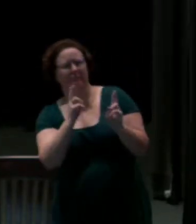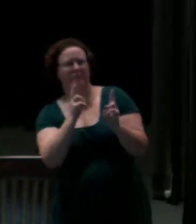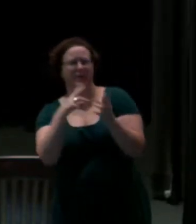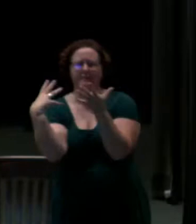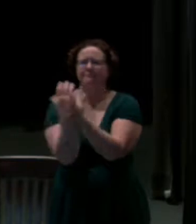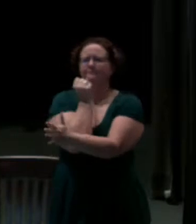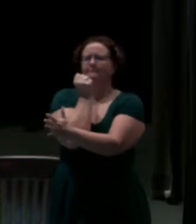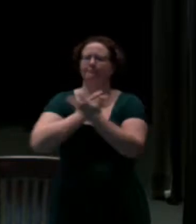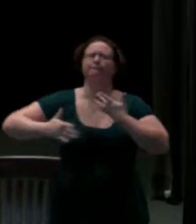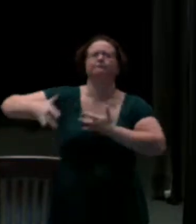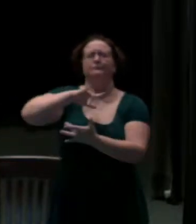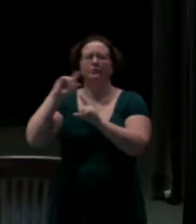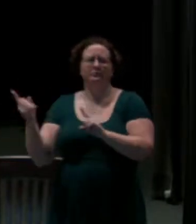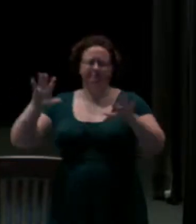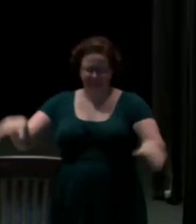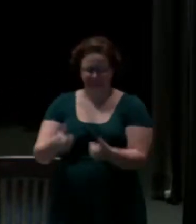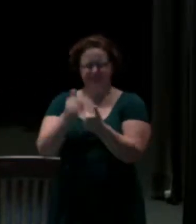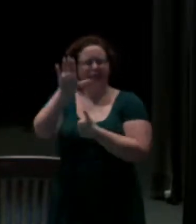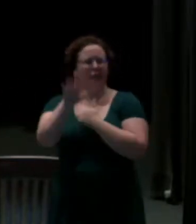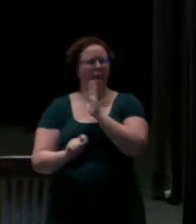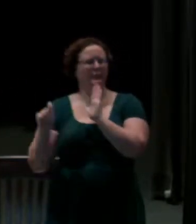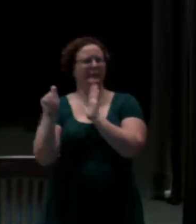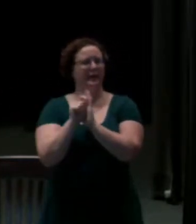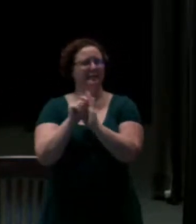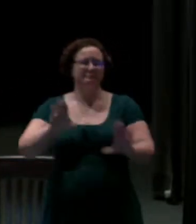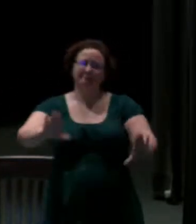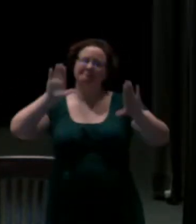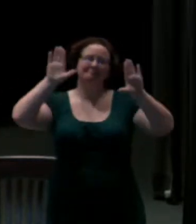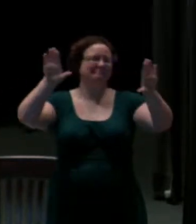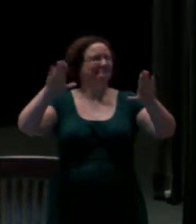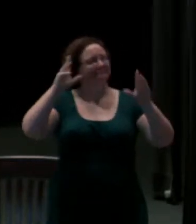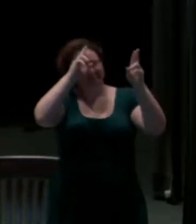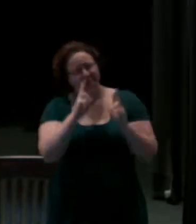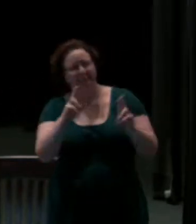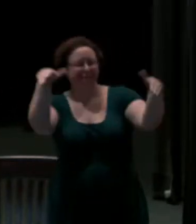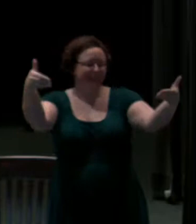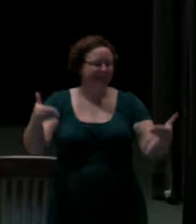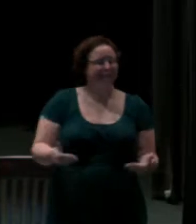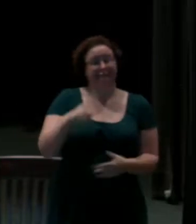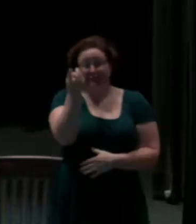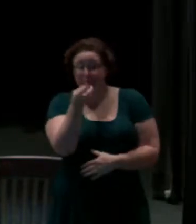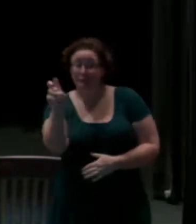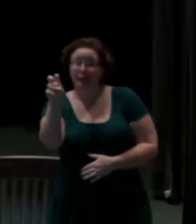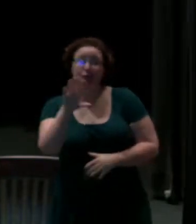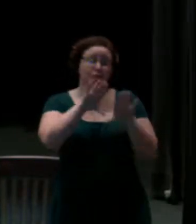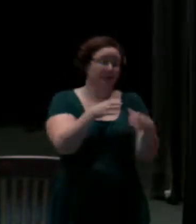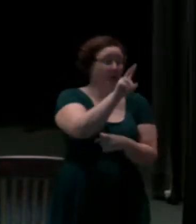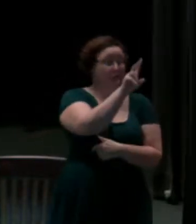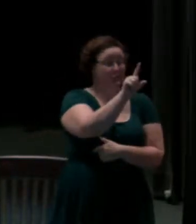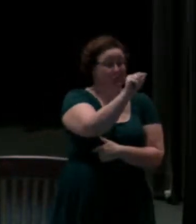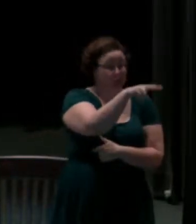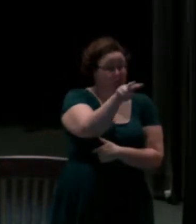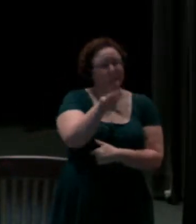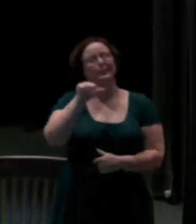challenges of their times. It is my great honor to welcome you, the class of 2022, transfer students and exchange students, to Agnes